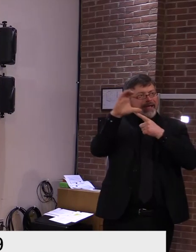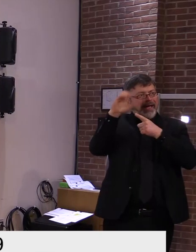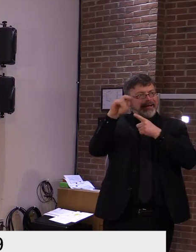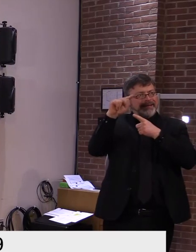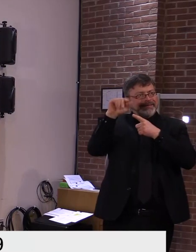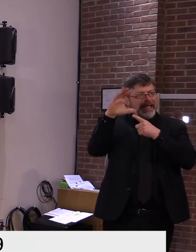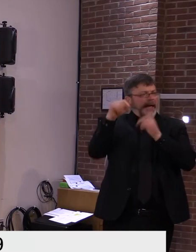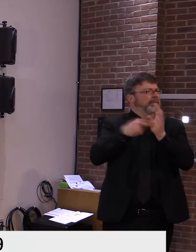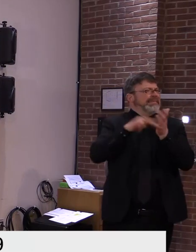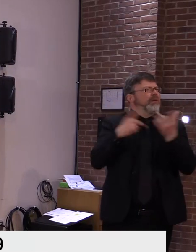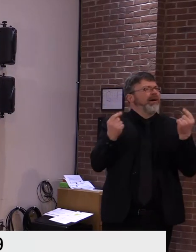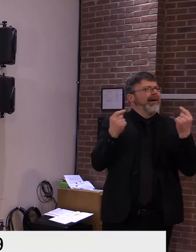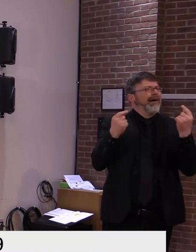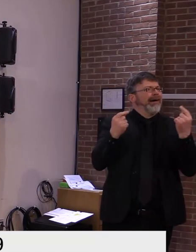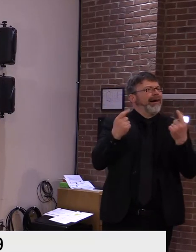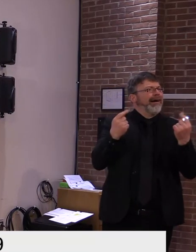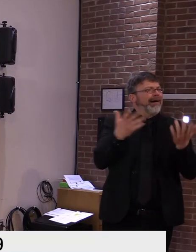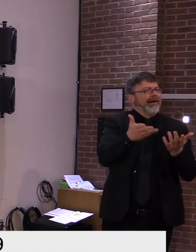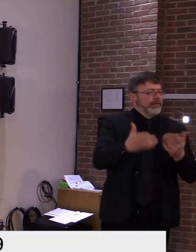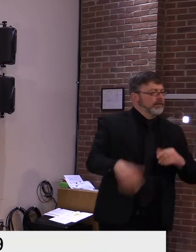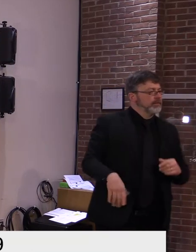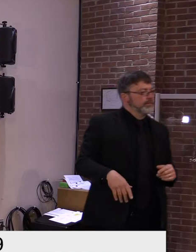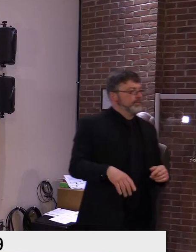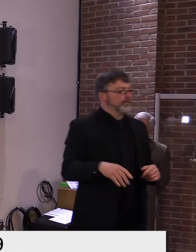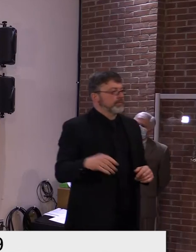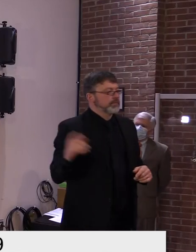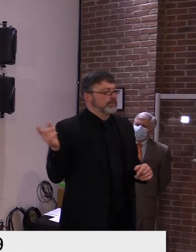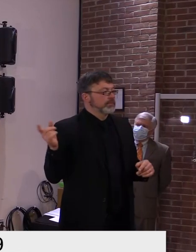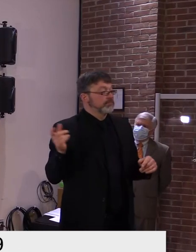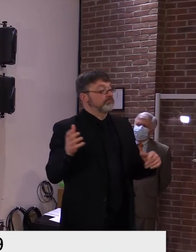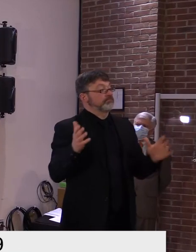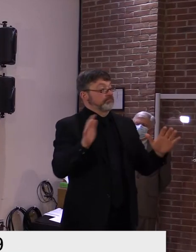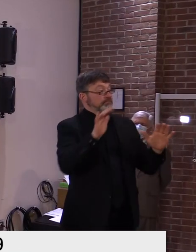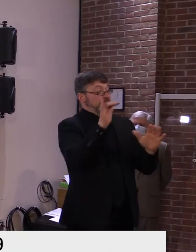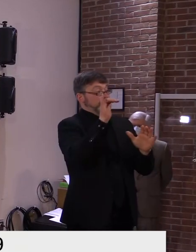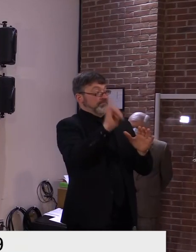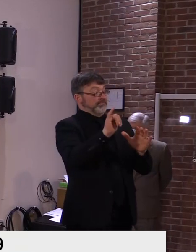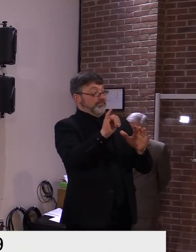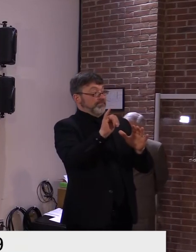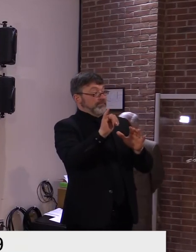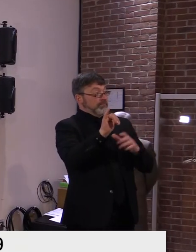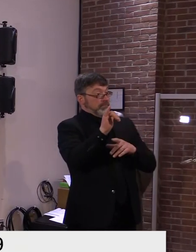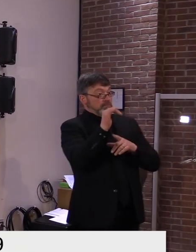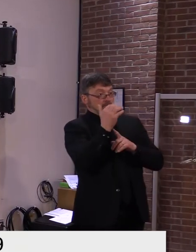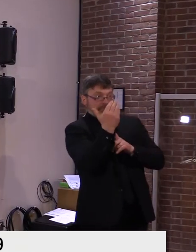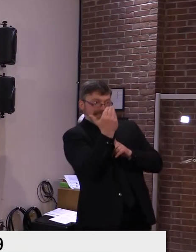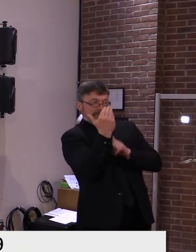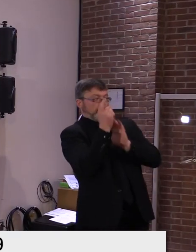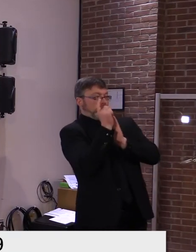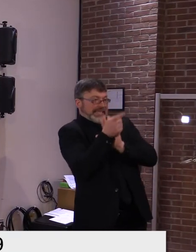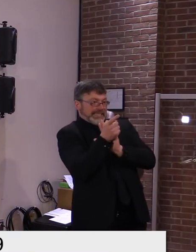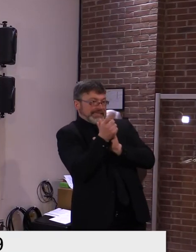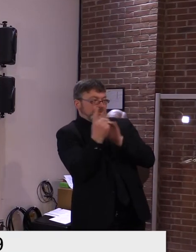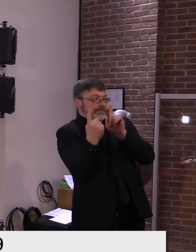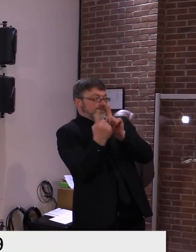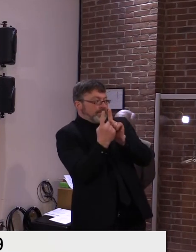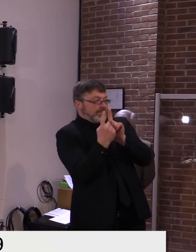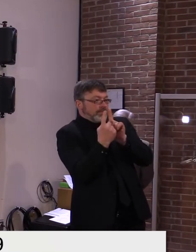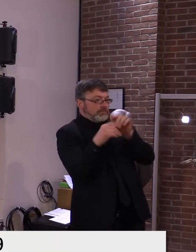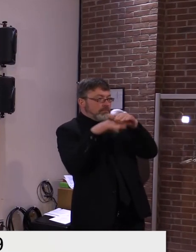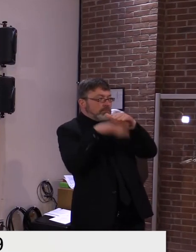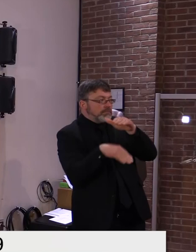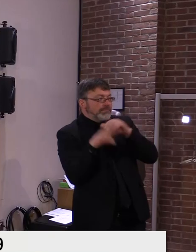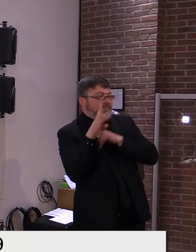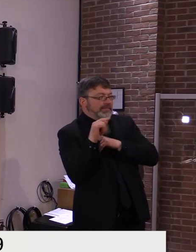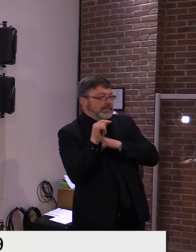No, that's certainly part of the equation. In fact, Vermont created that rule for the CDC, if you will. So that's part